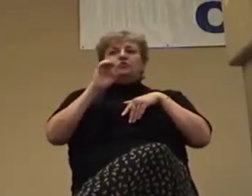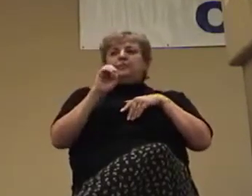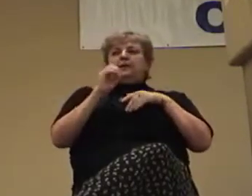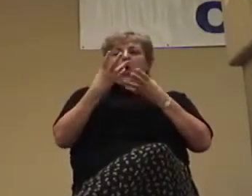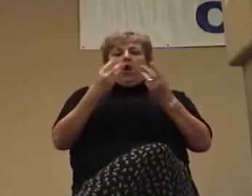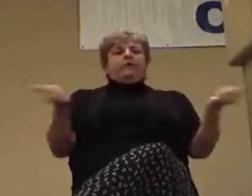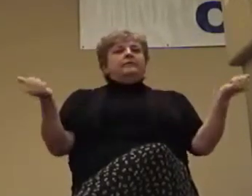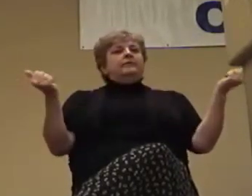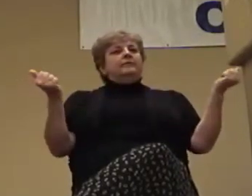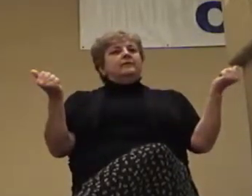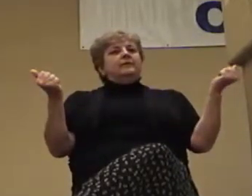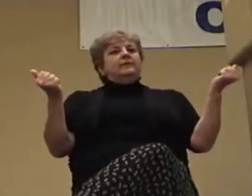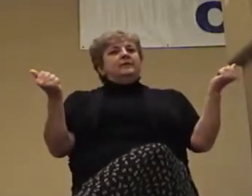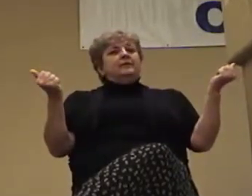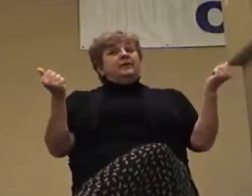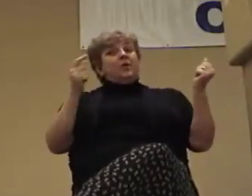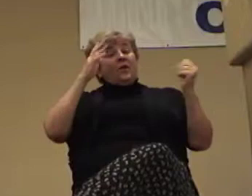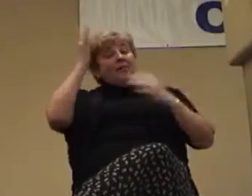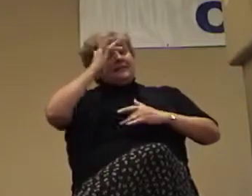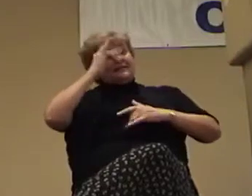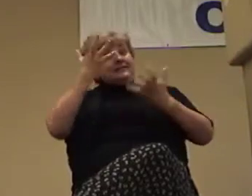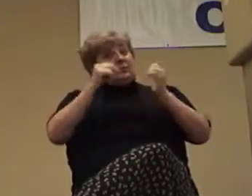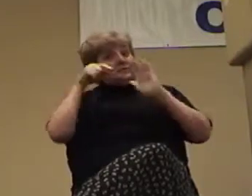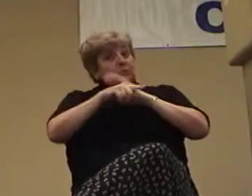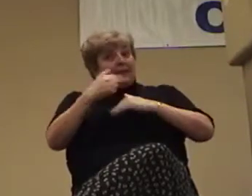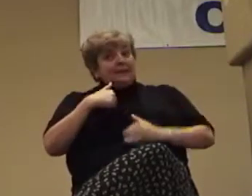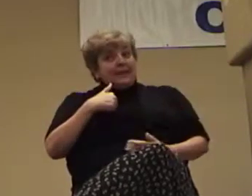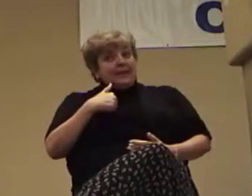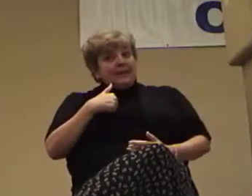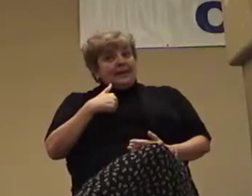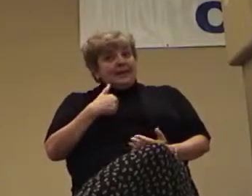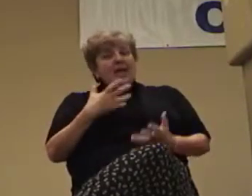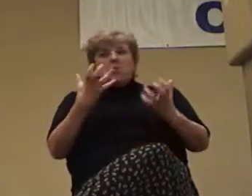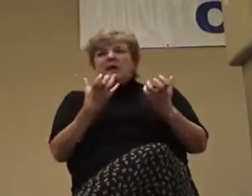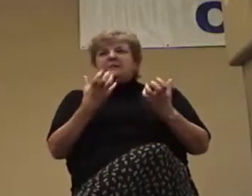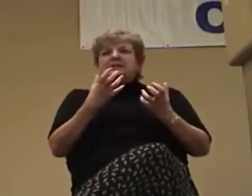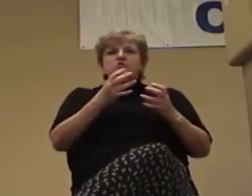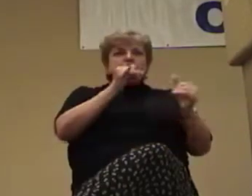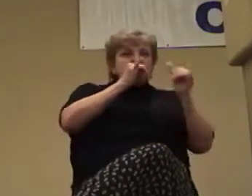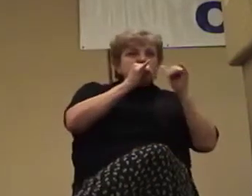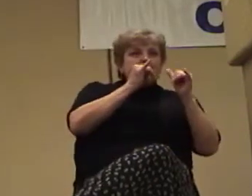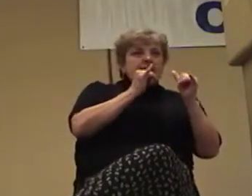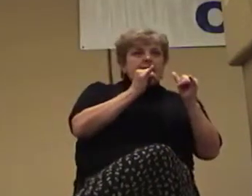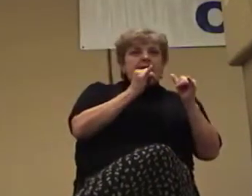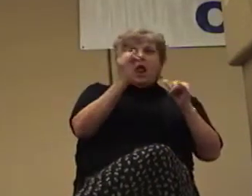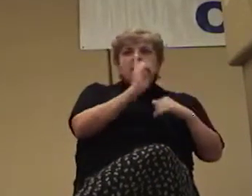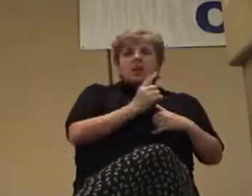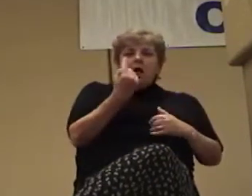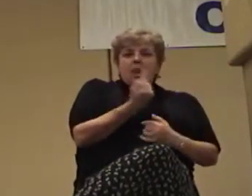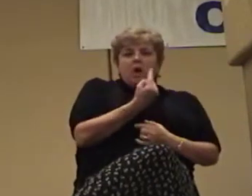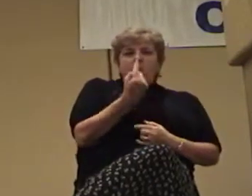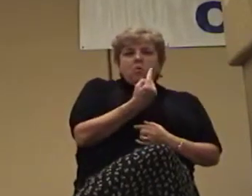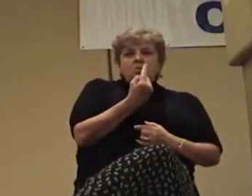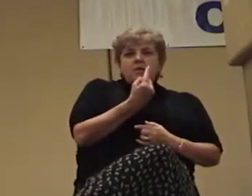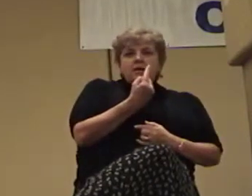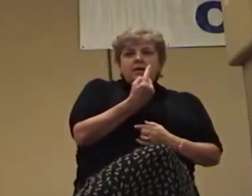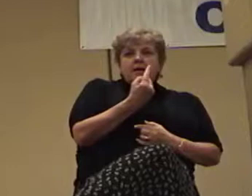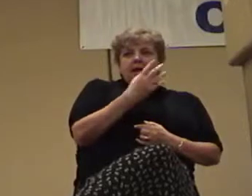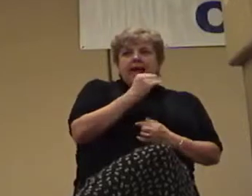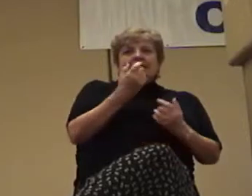with a gun in one hand and a drink in the other. It will never take me away from you when I am in love with you. It has to go